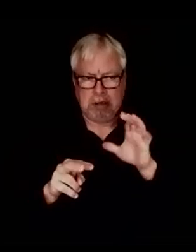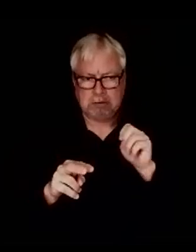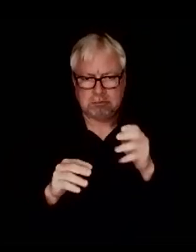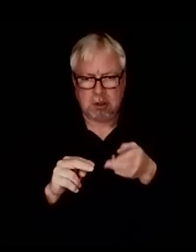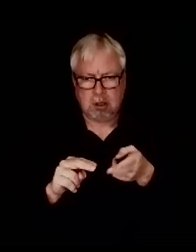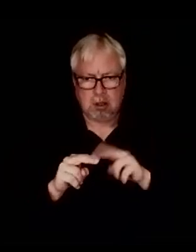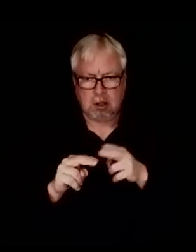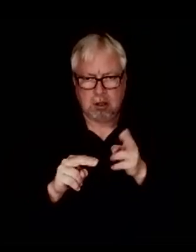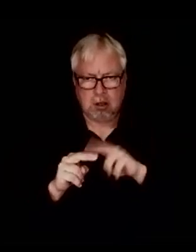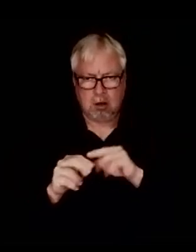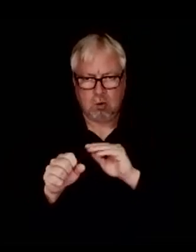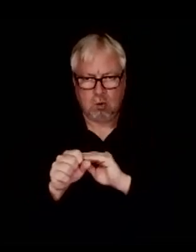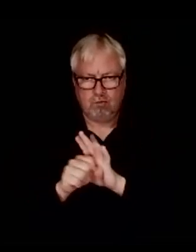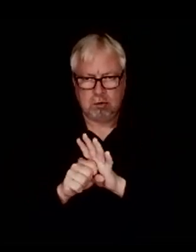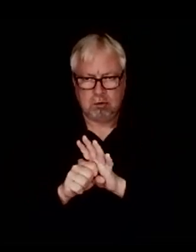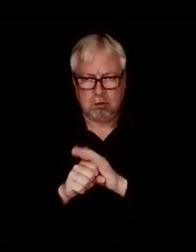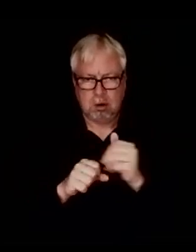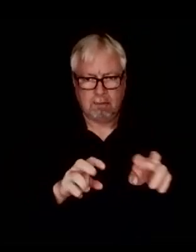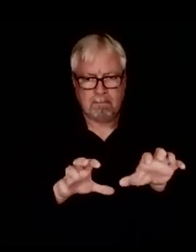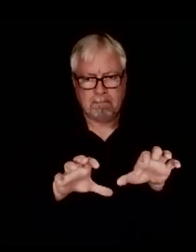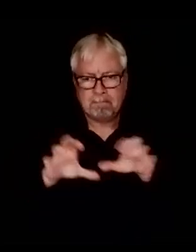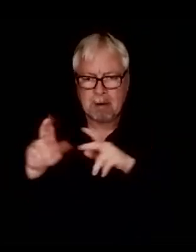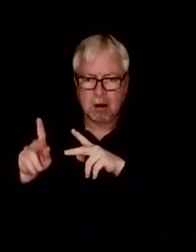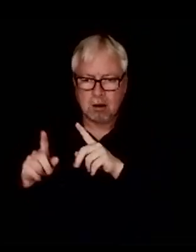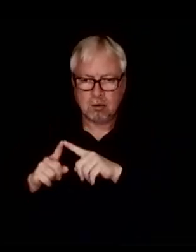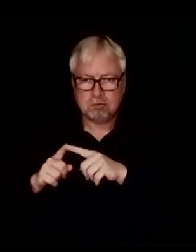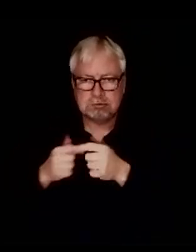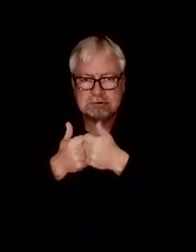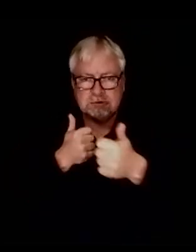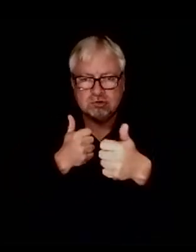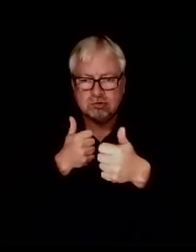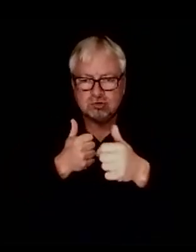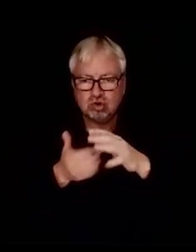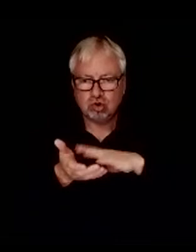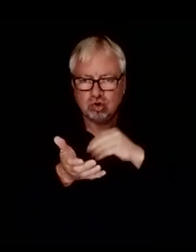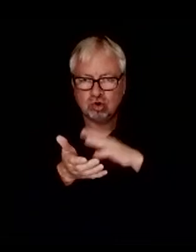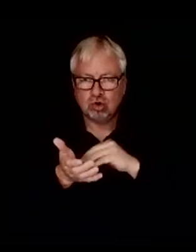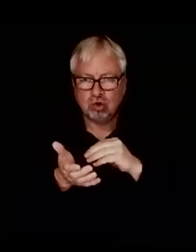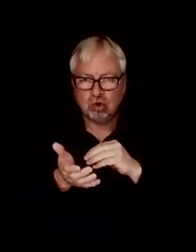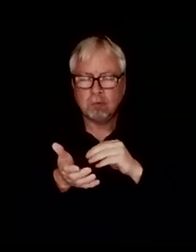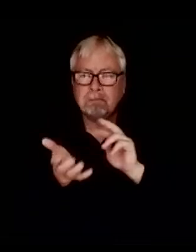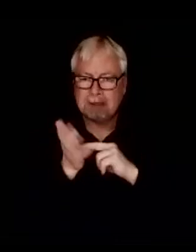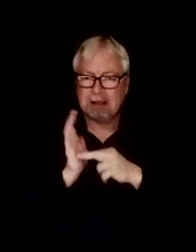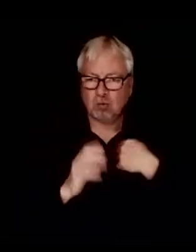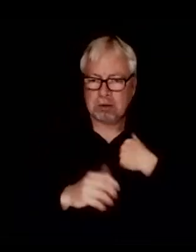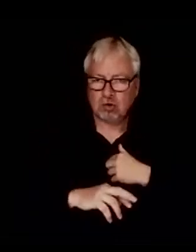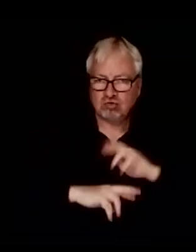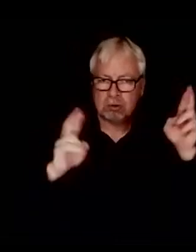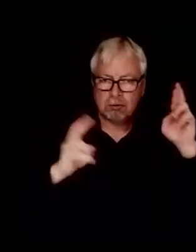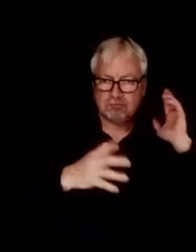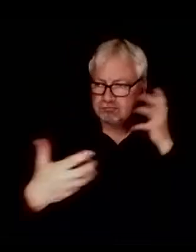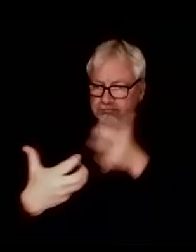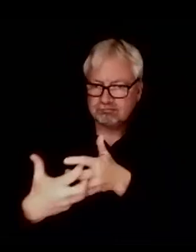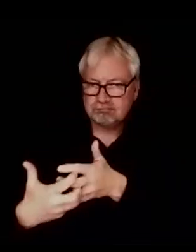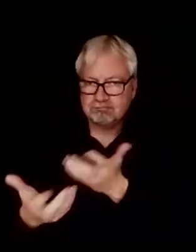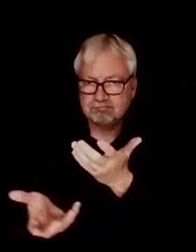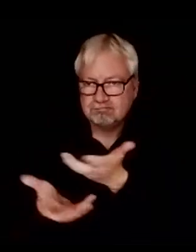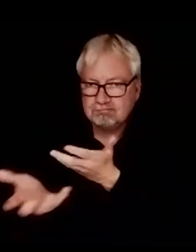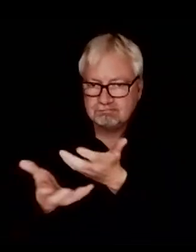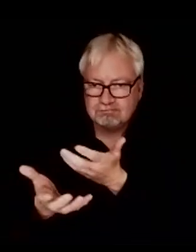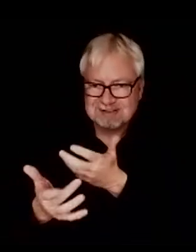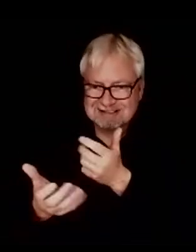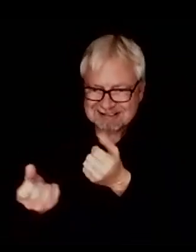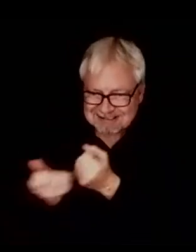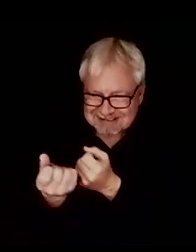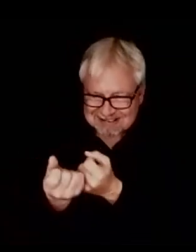those 2 weeks in partnership with their regional support teams and then have the opportunity to come back. Our goal is to keep as many students in as